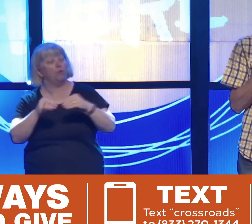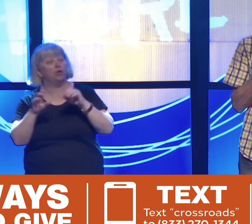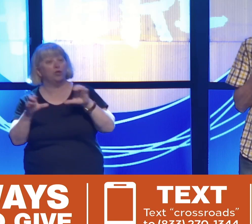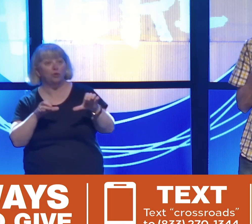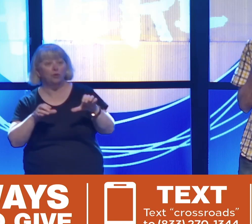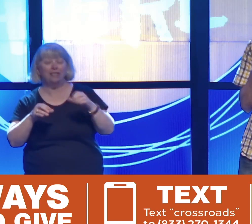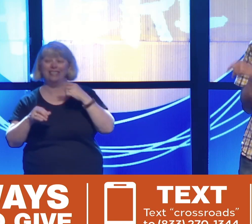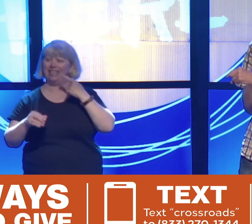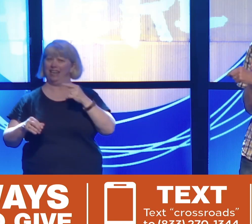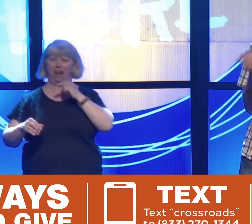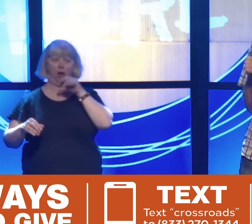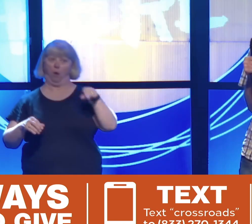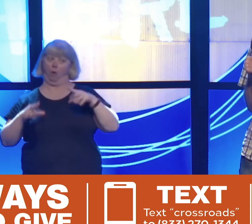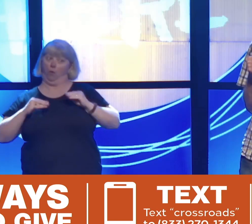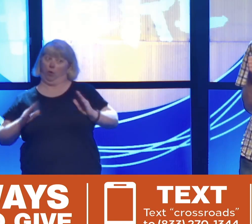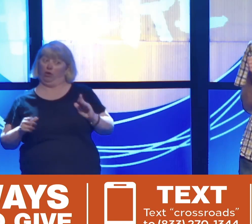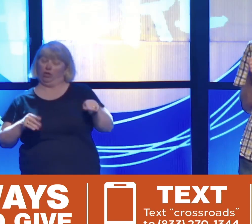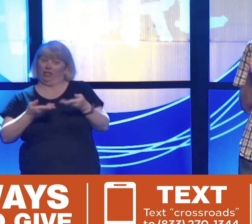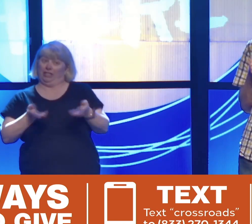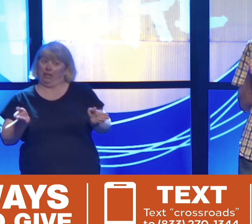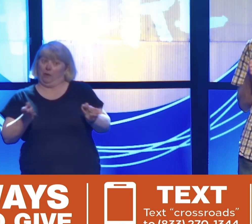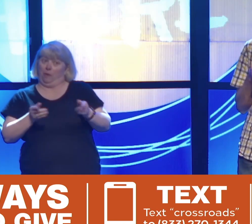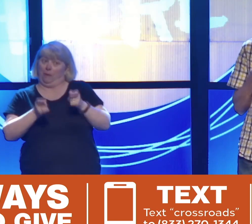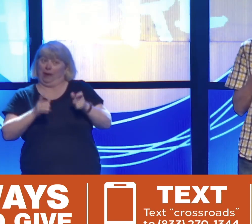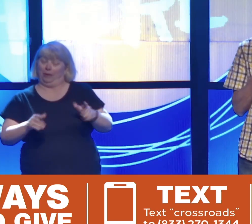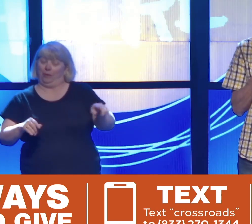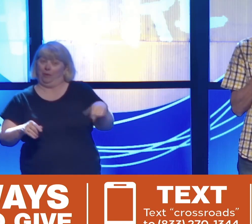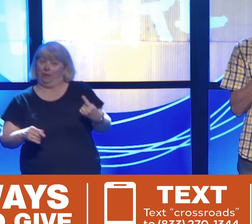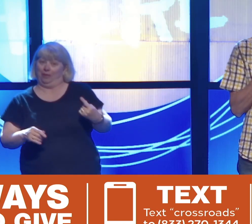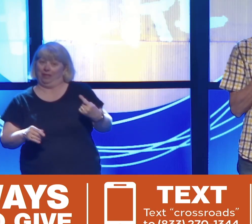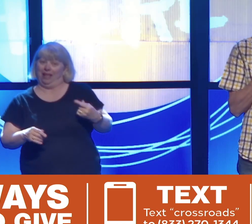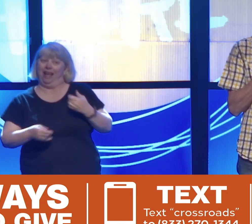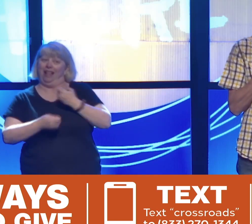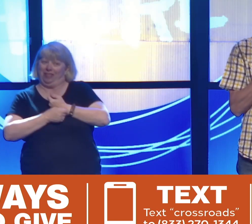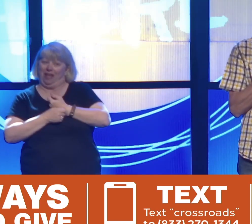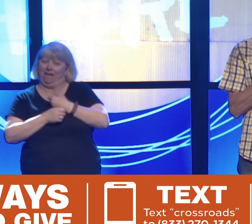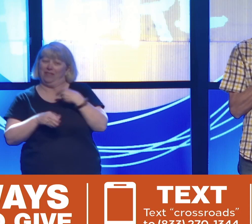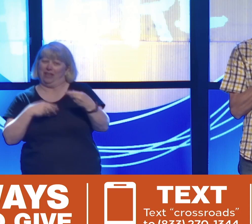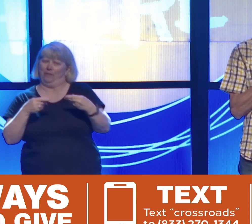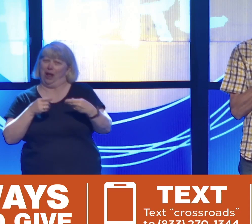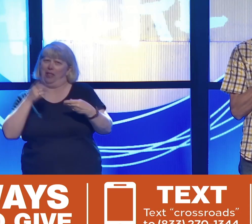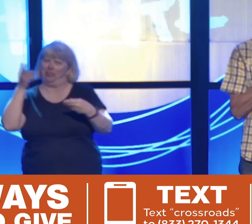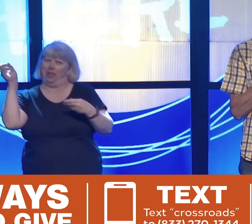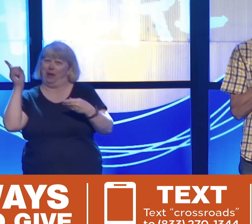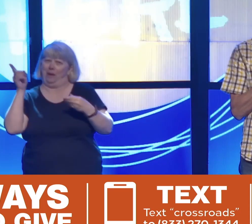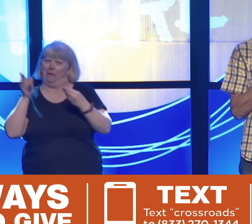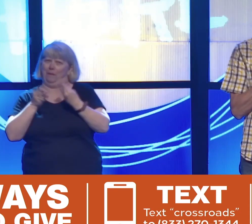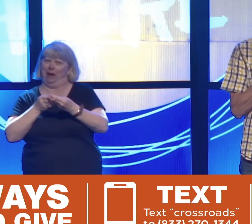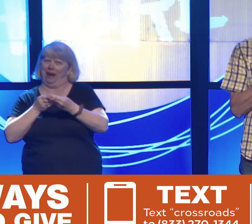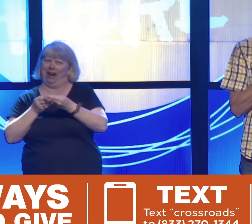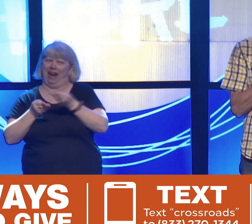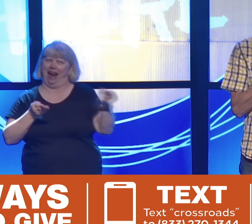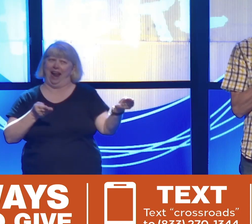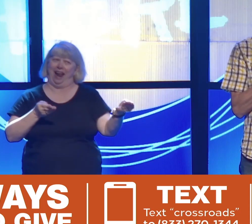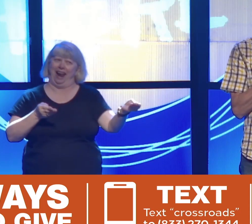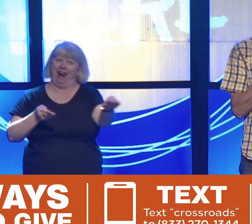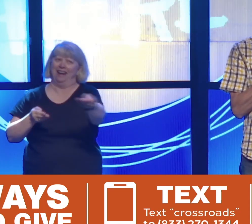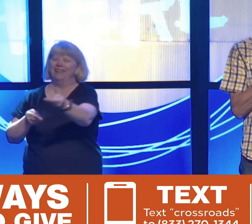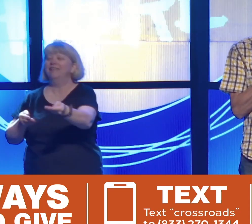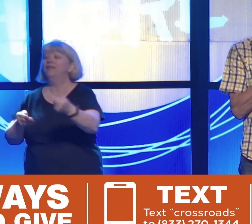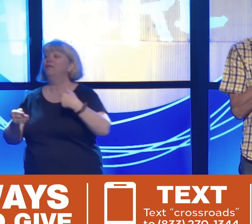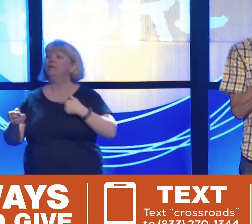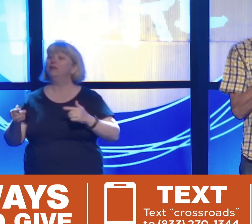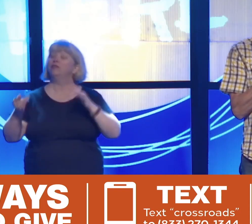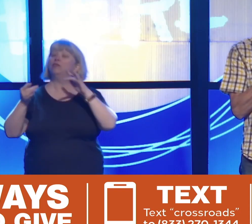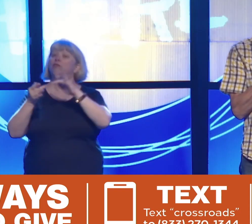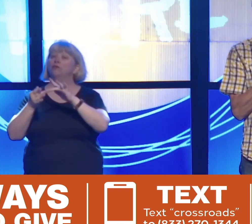he said, you know, I'm not the owner. I'm just the general manager. And I love giving away other people's money. So I want you to reach over